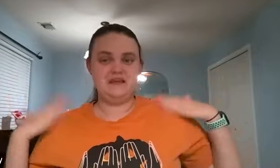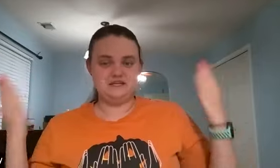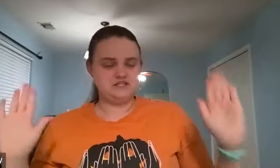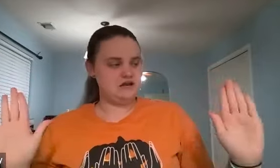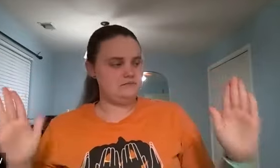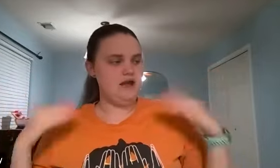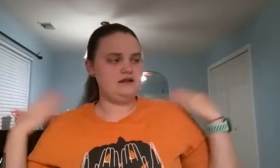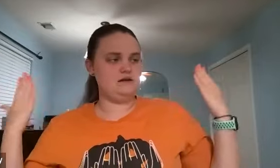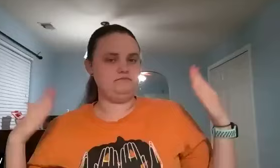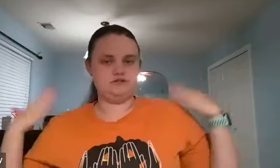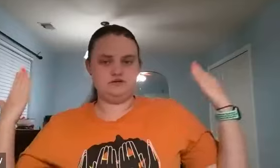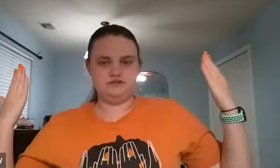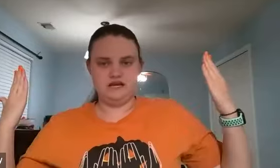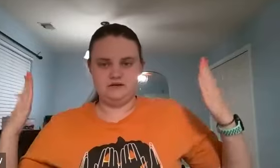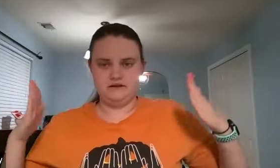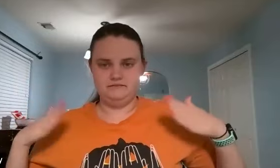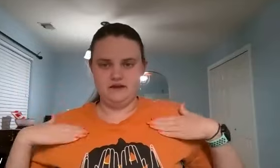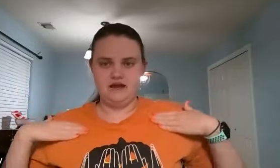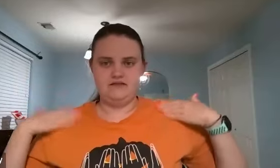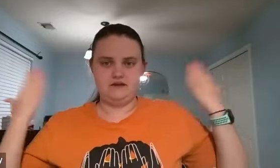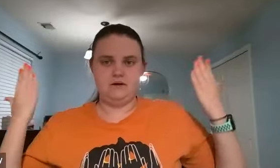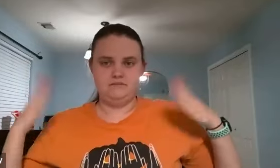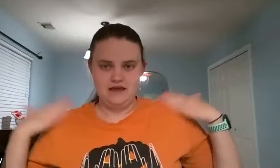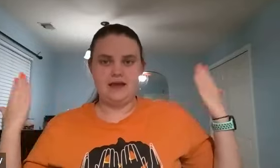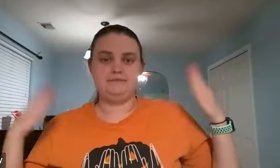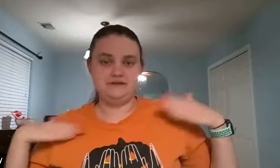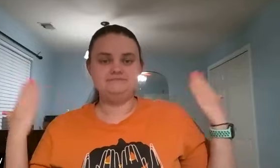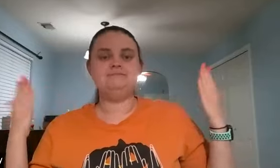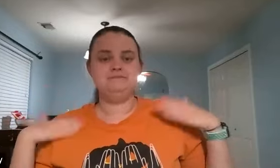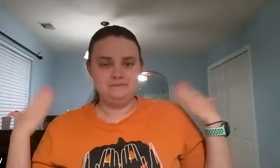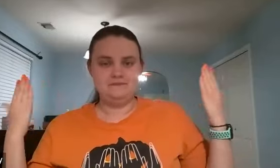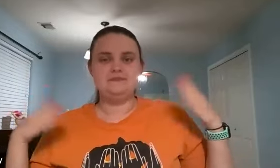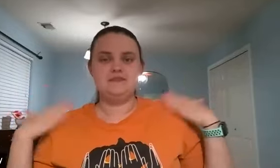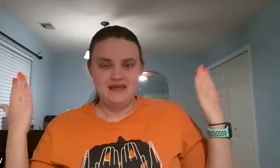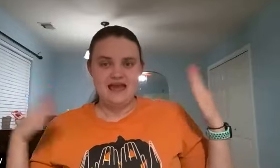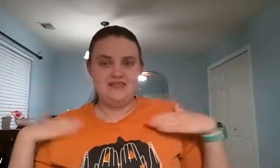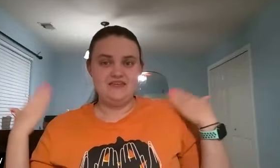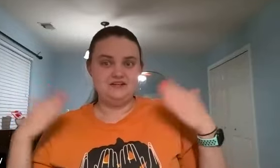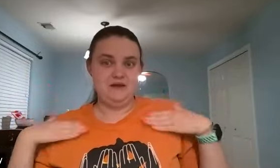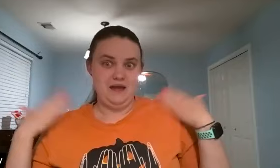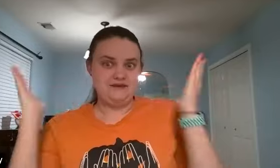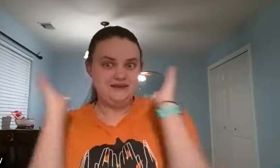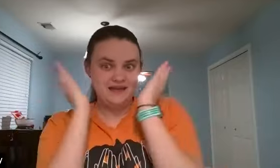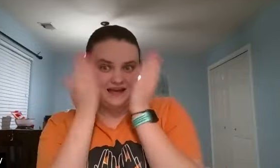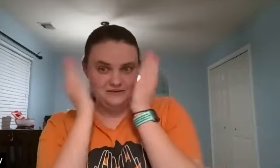It's just kind of patting up your shoulders. Yeah, you like pat and then go up. Happy. And then you do Happy